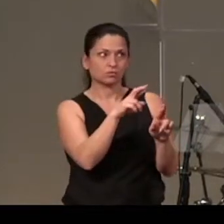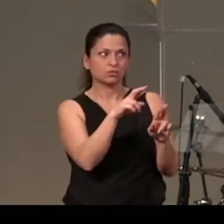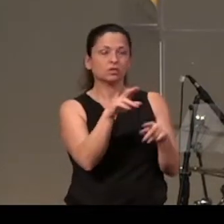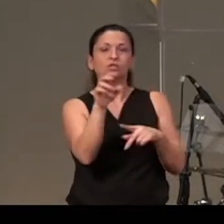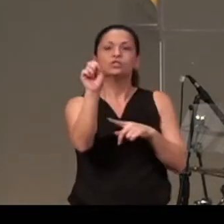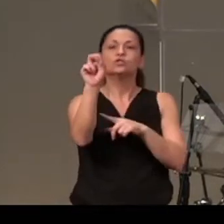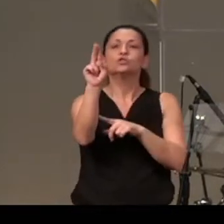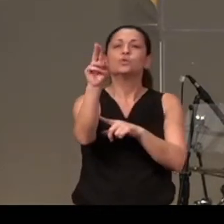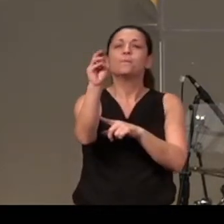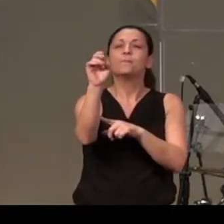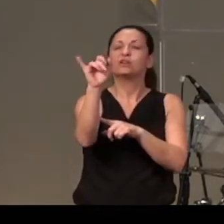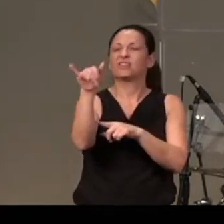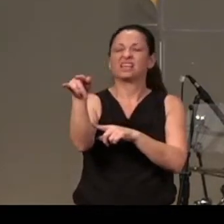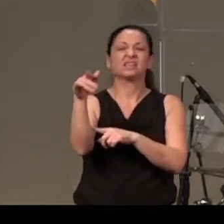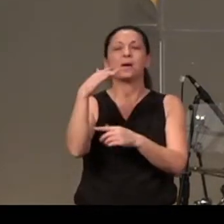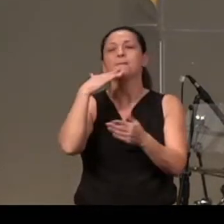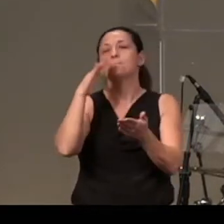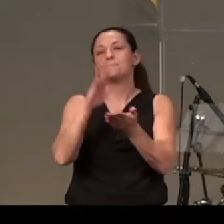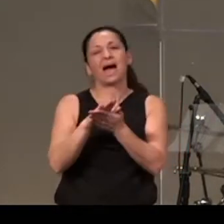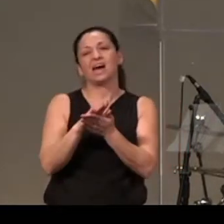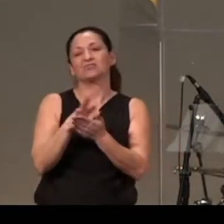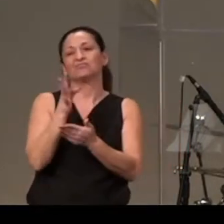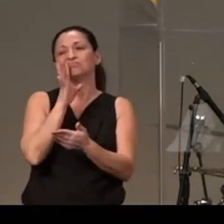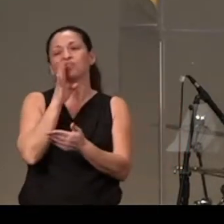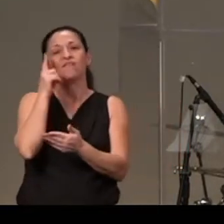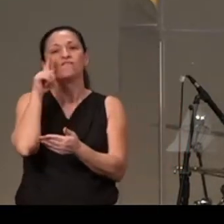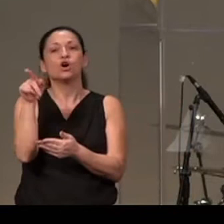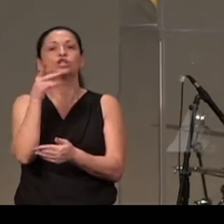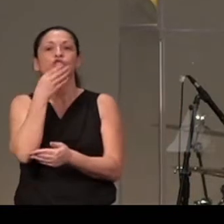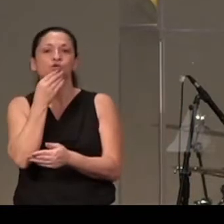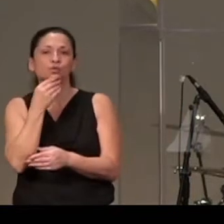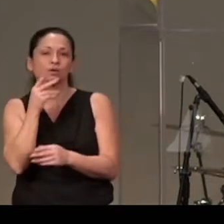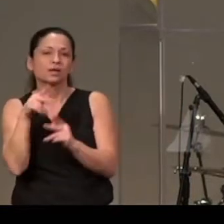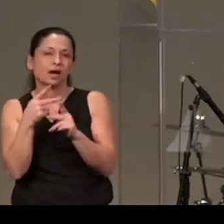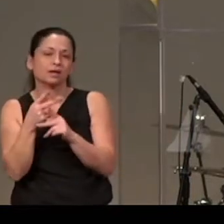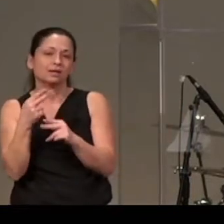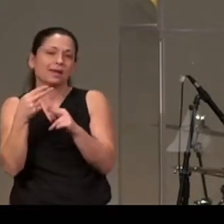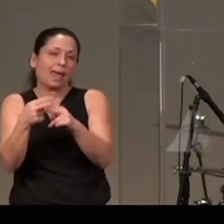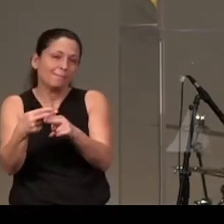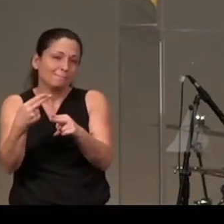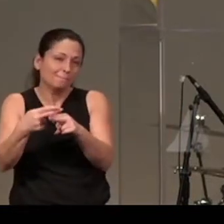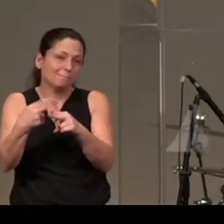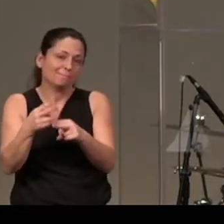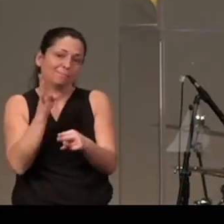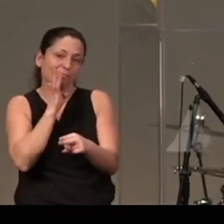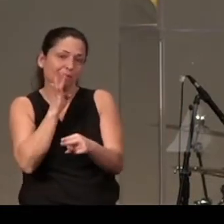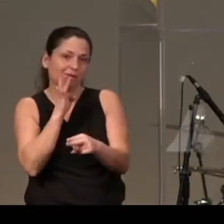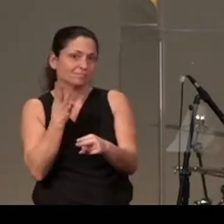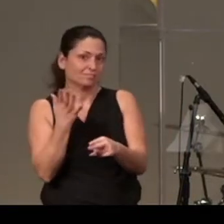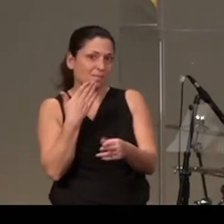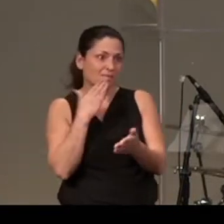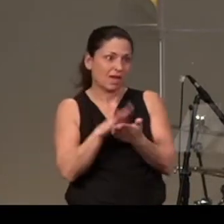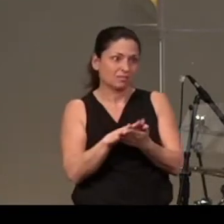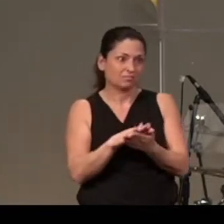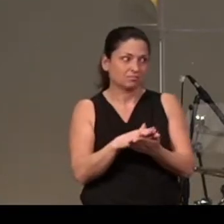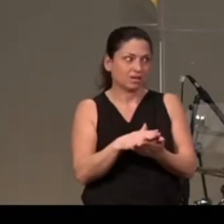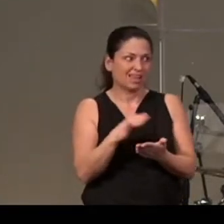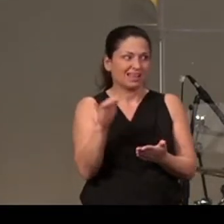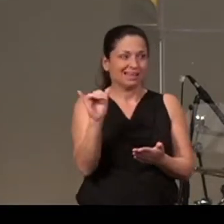would have been a racial slur for a Jew. That would be very similar to me saying today, you didn't think I was going to say that,